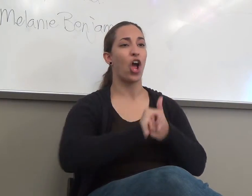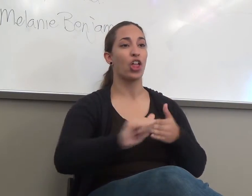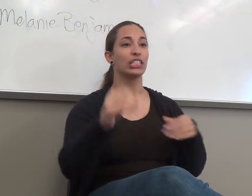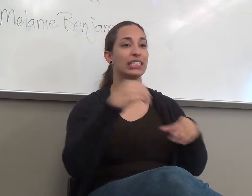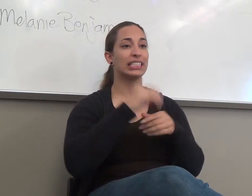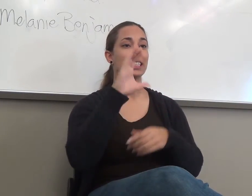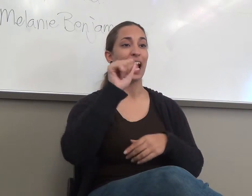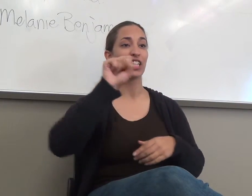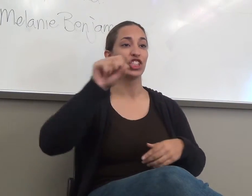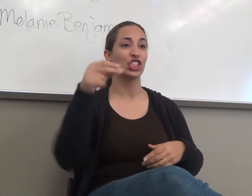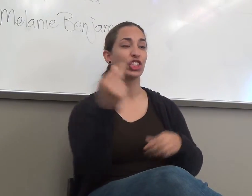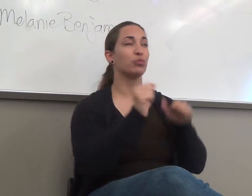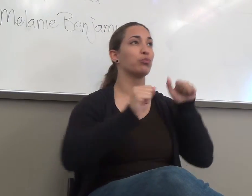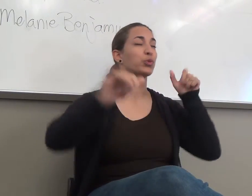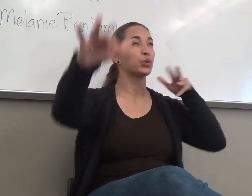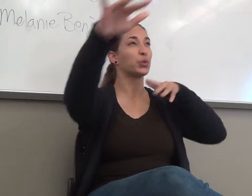swirling over the highway.